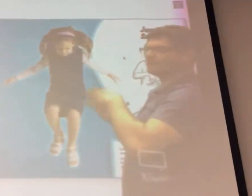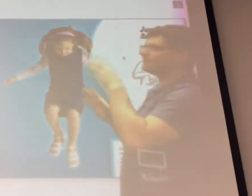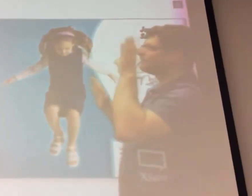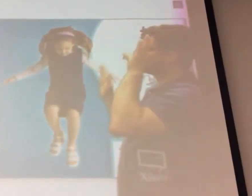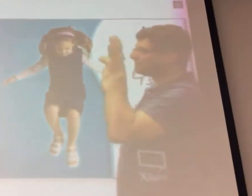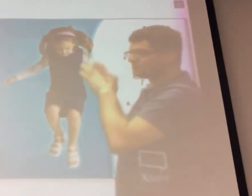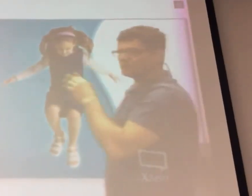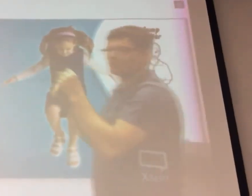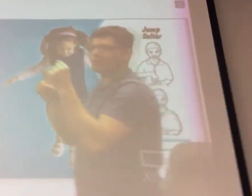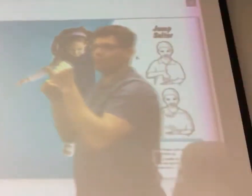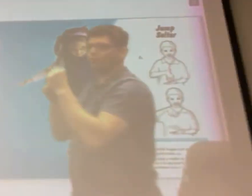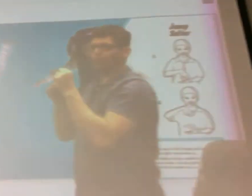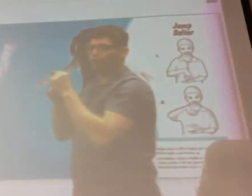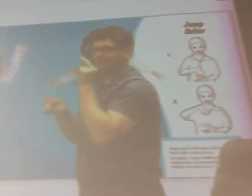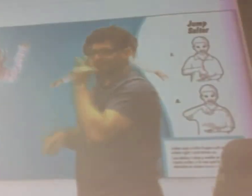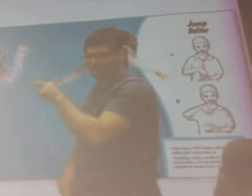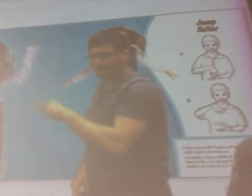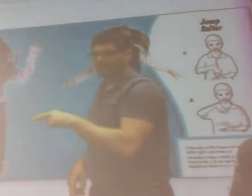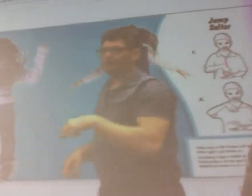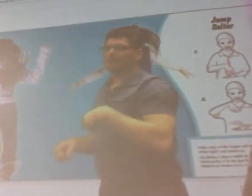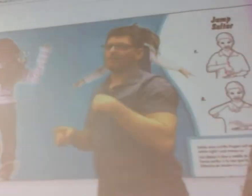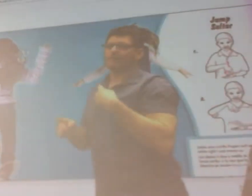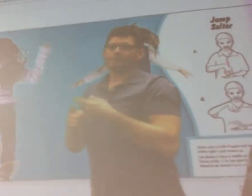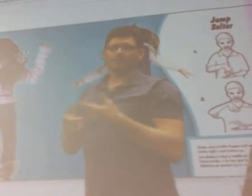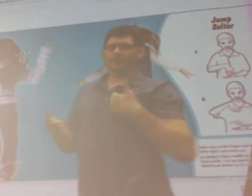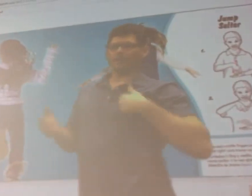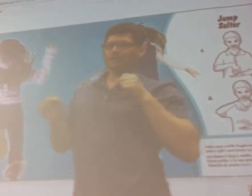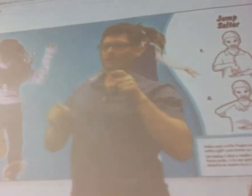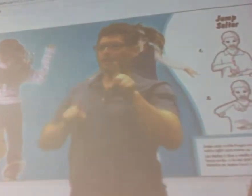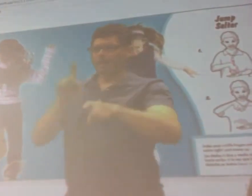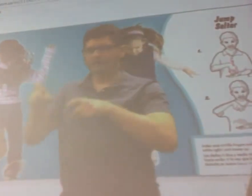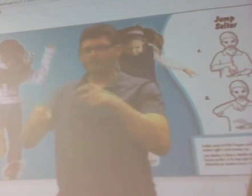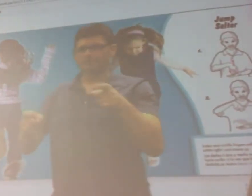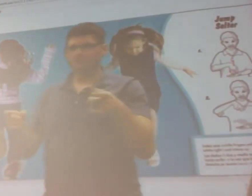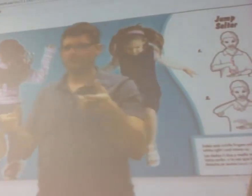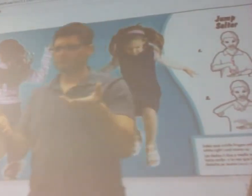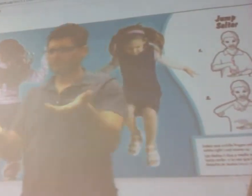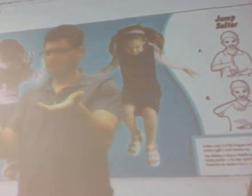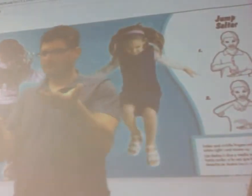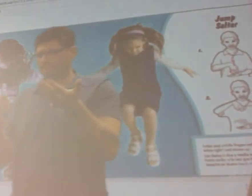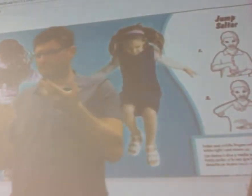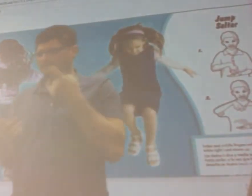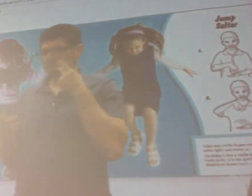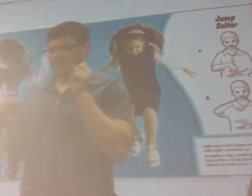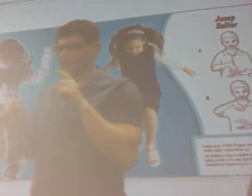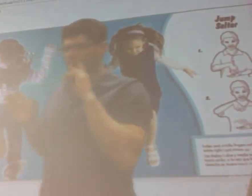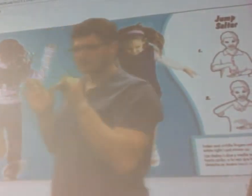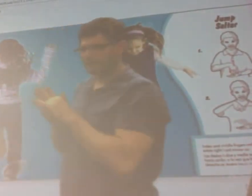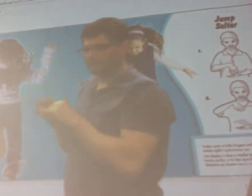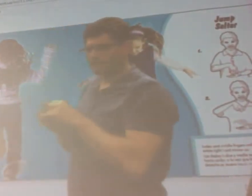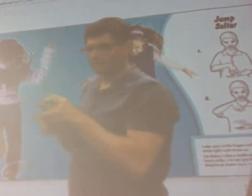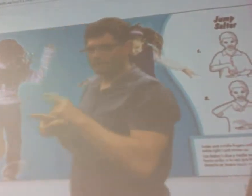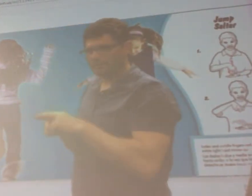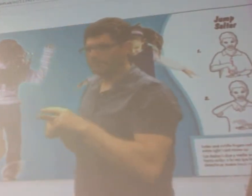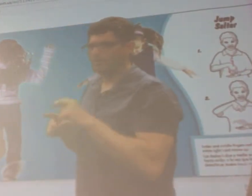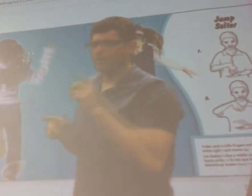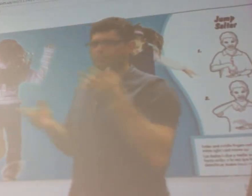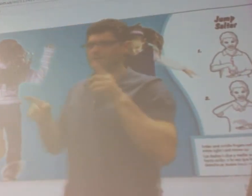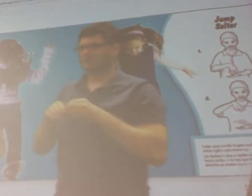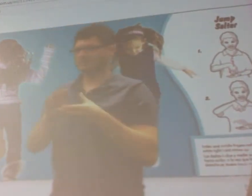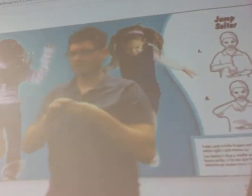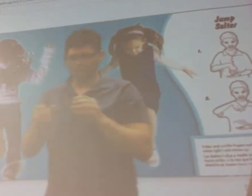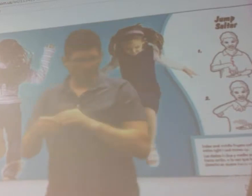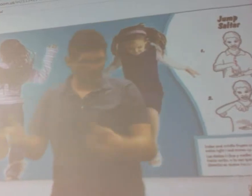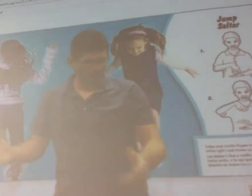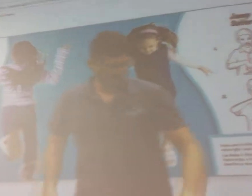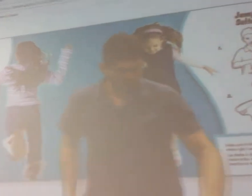the book. So kids can see the words and see the pages as I'm reading the book to them. And then through there we have